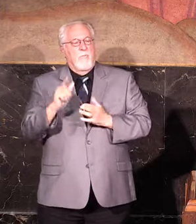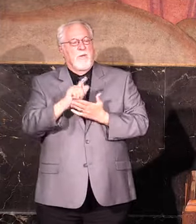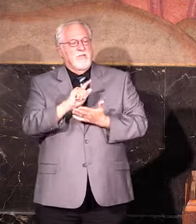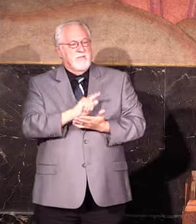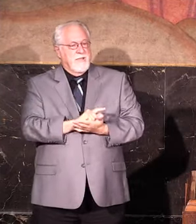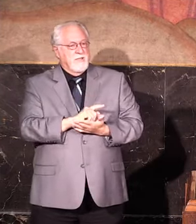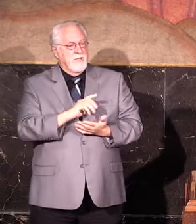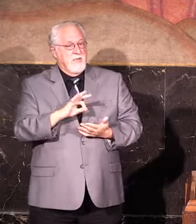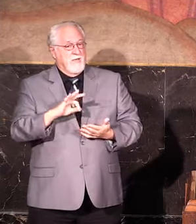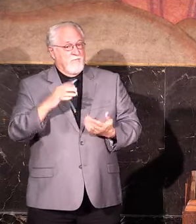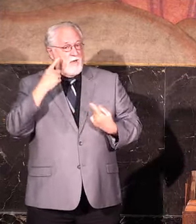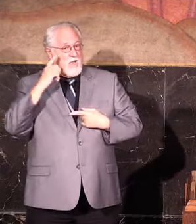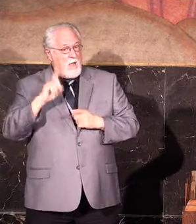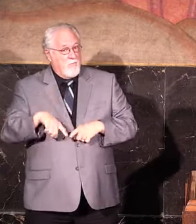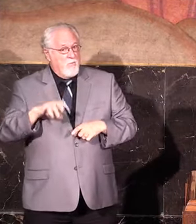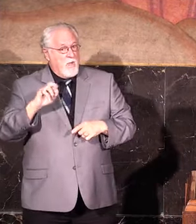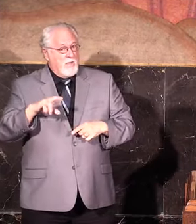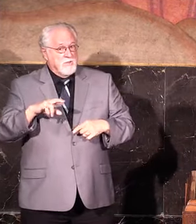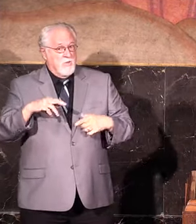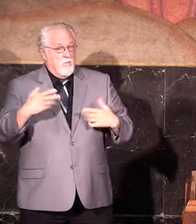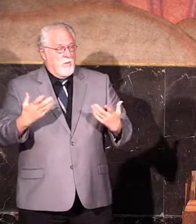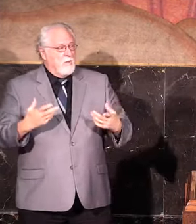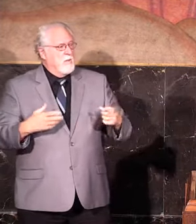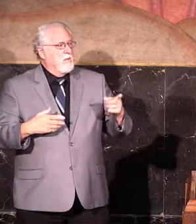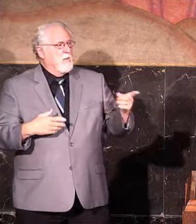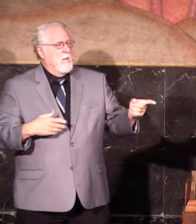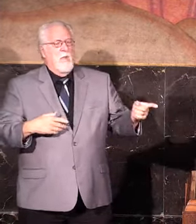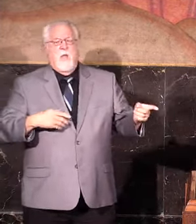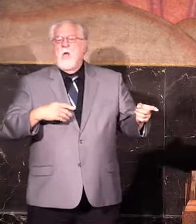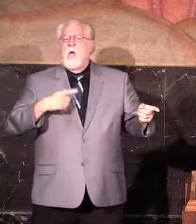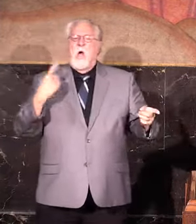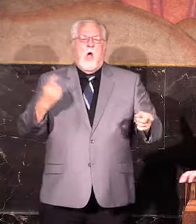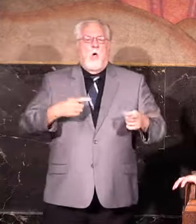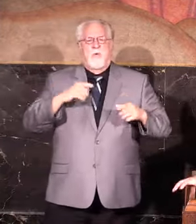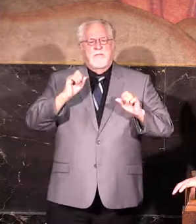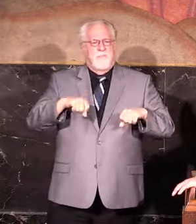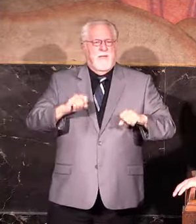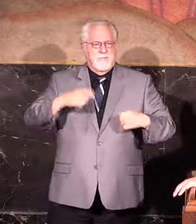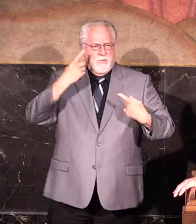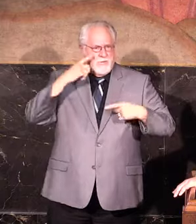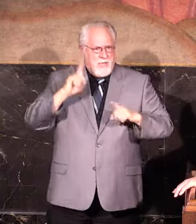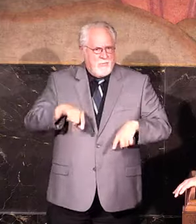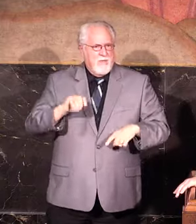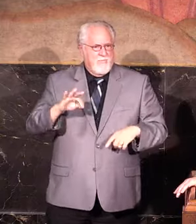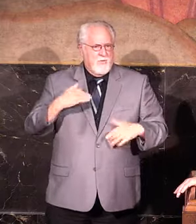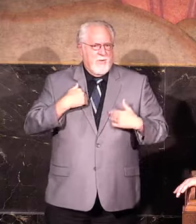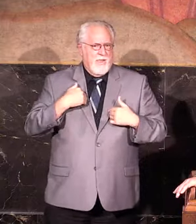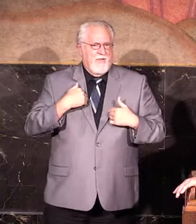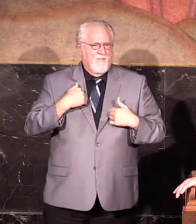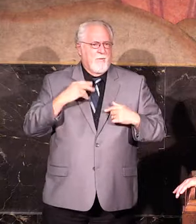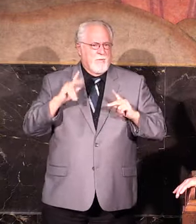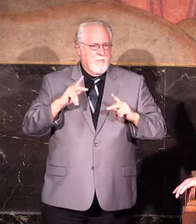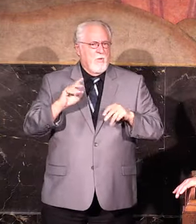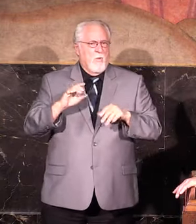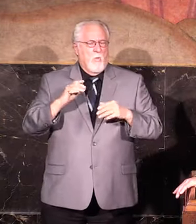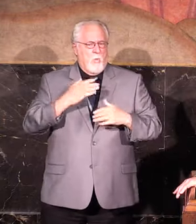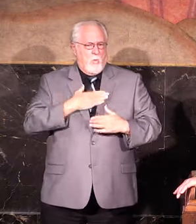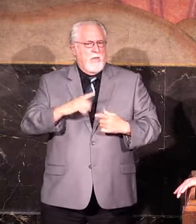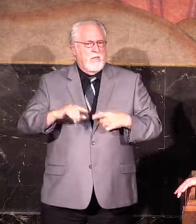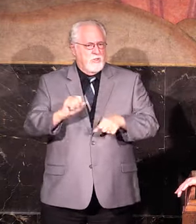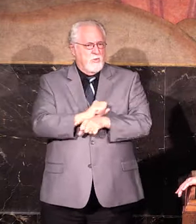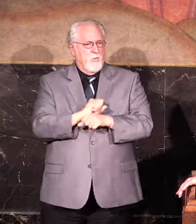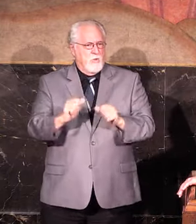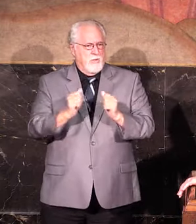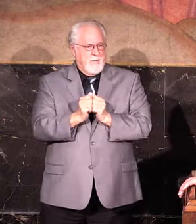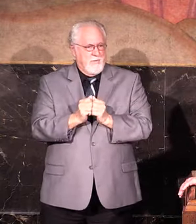possibility of a compromise or just? Well, there's always a possibility of a compromise, so long as you have people who are willing to do that.